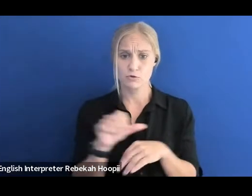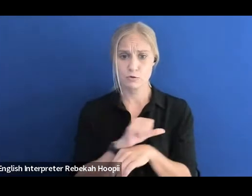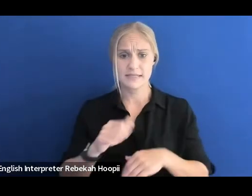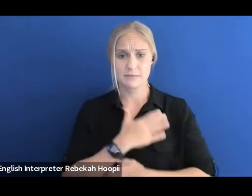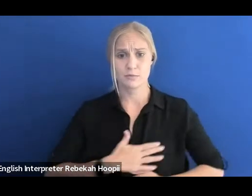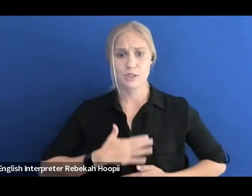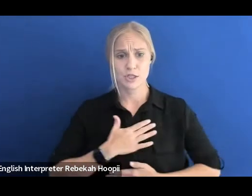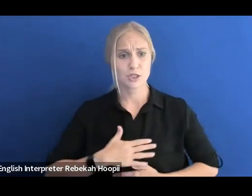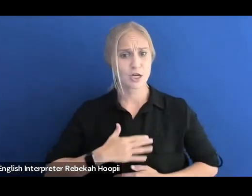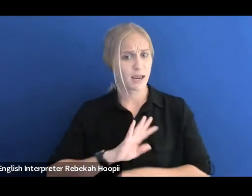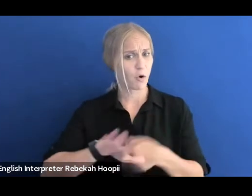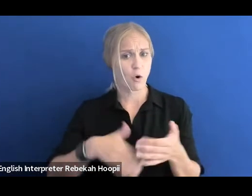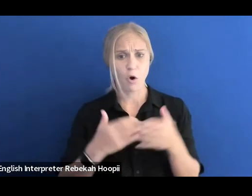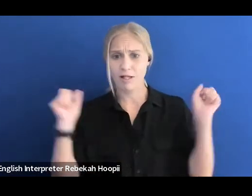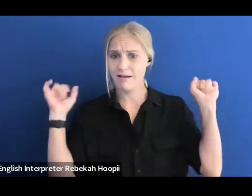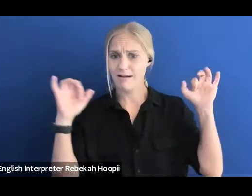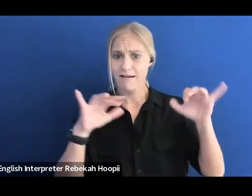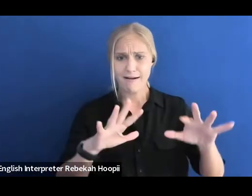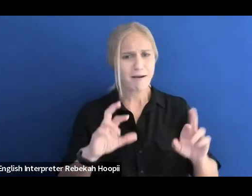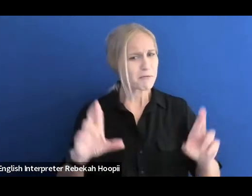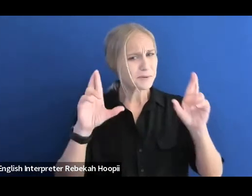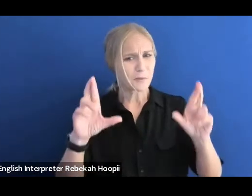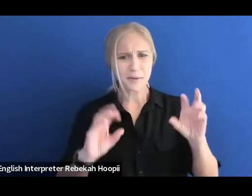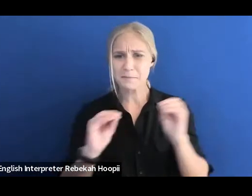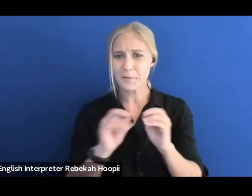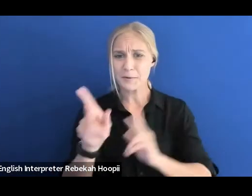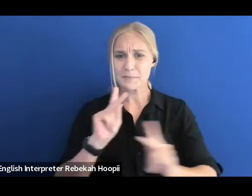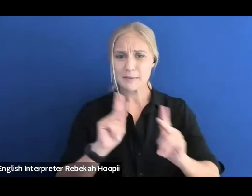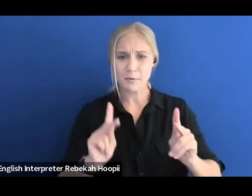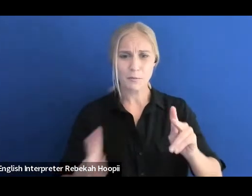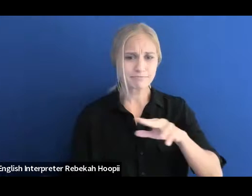everybody coming. I was hoping there'd be more people here.